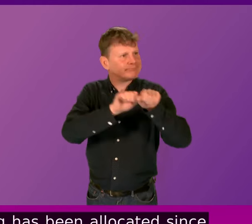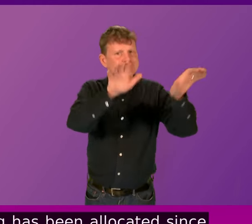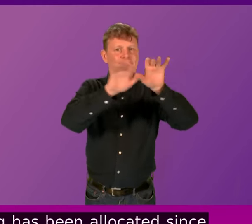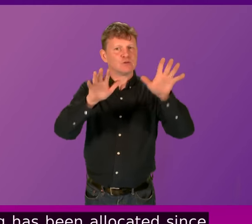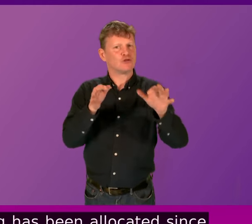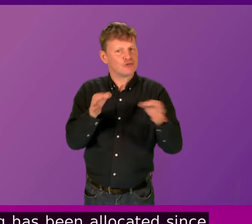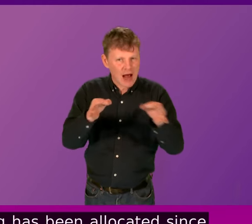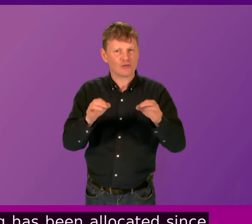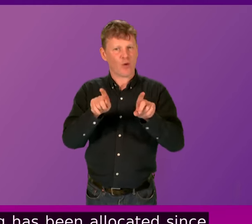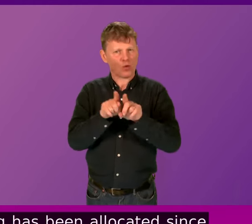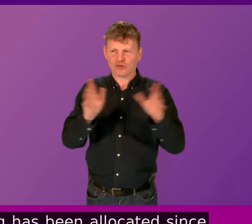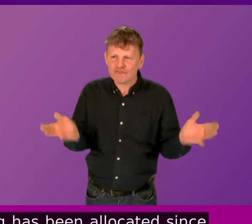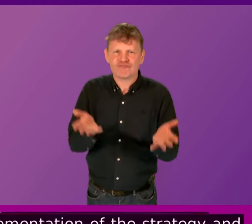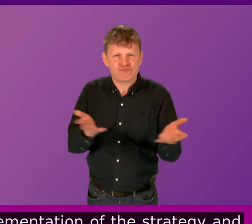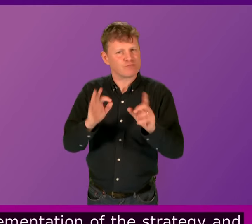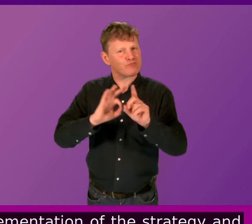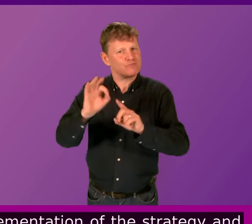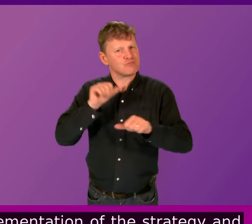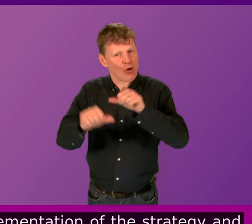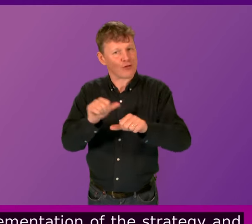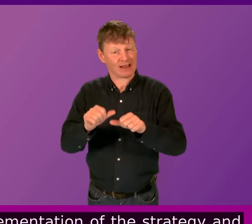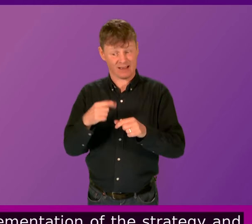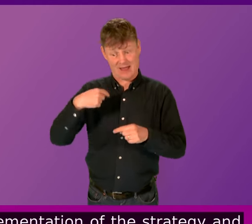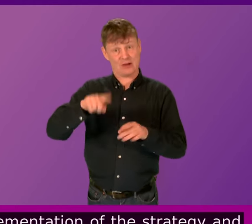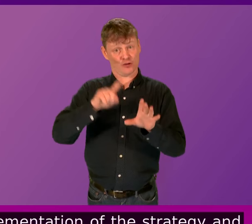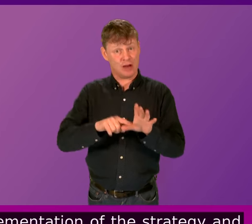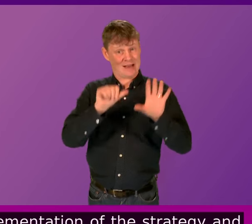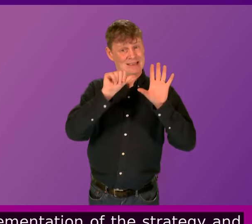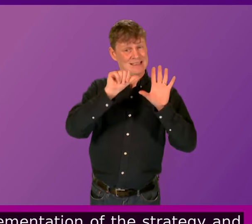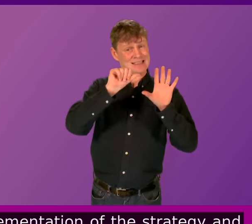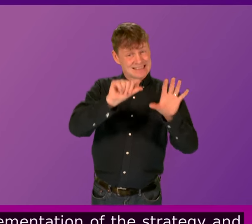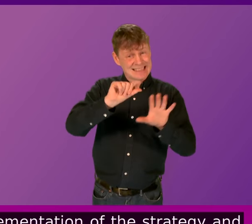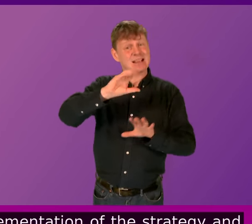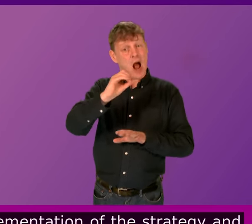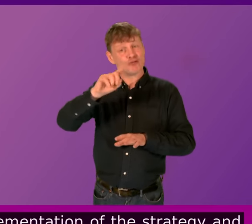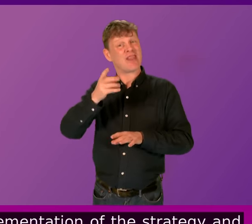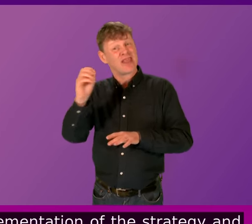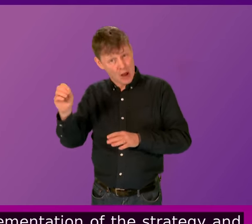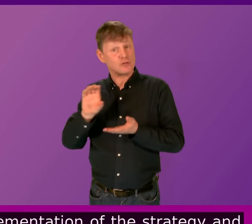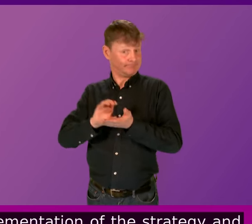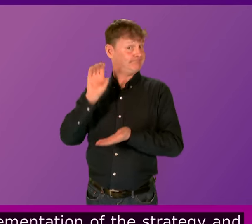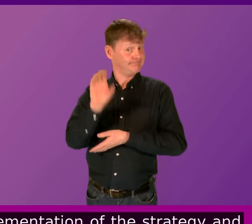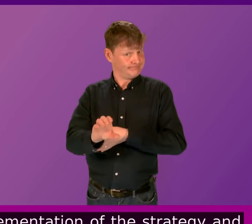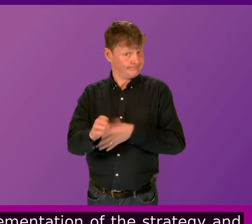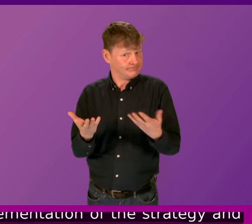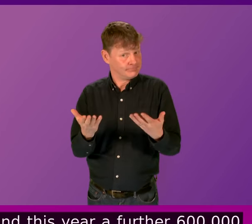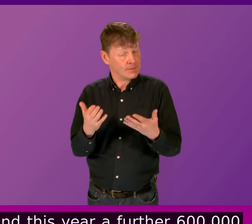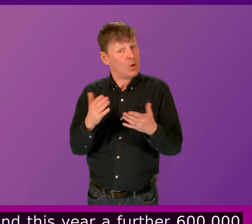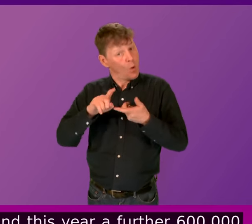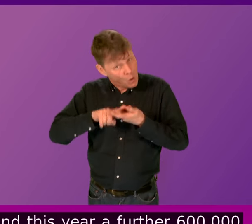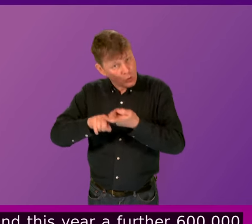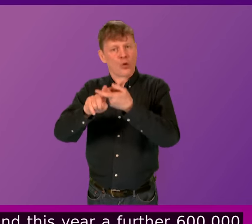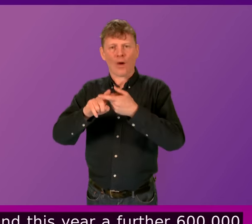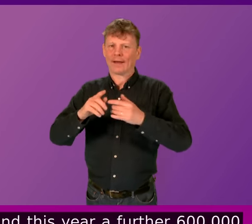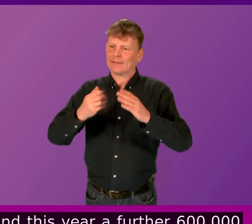drive progress. And this year, a further £600,000 has been committed to invest in the ongoing development and delivery of